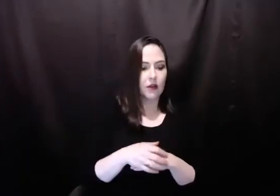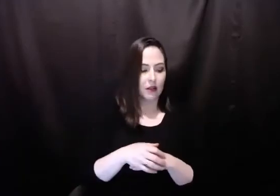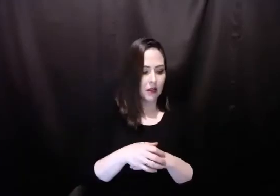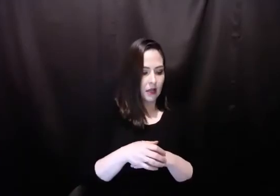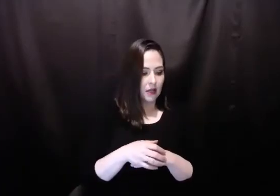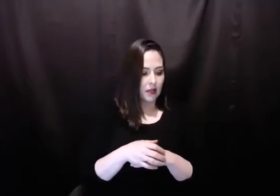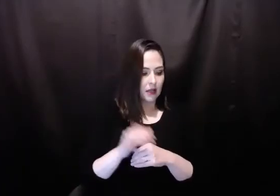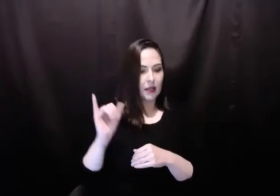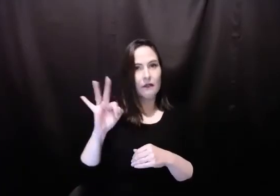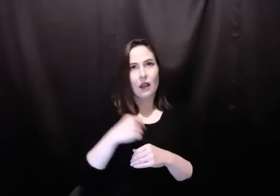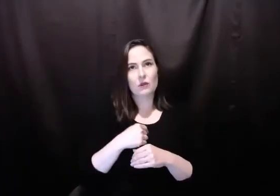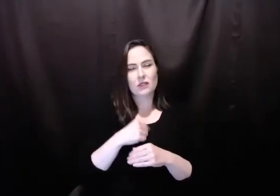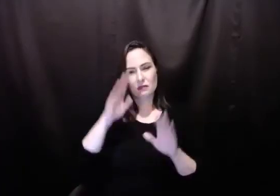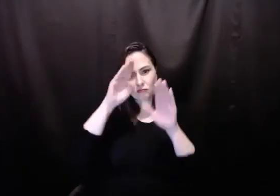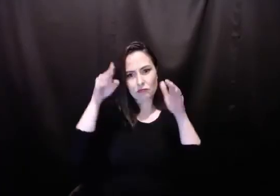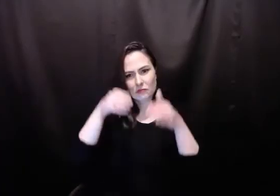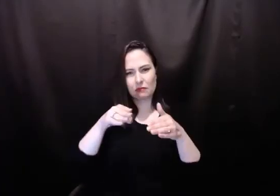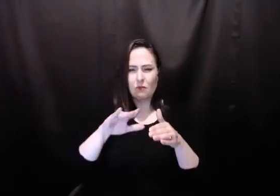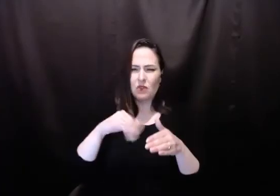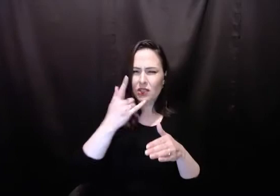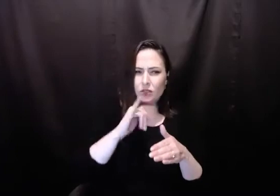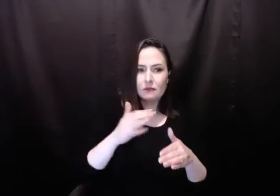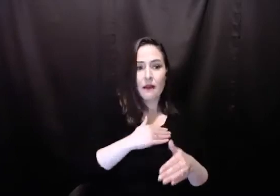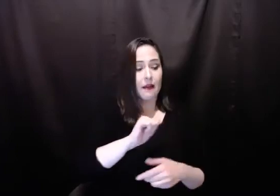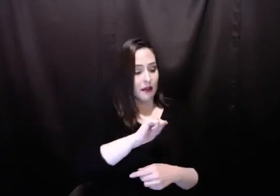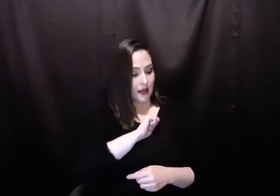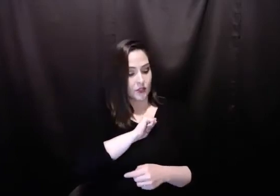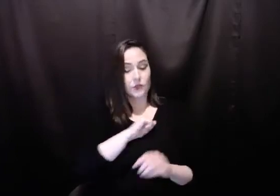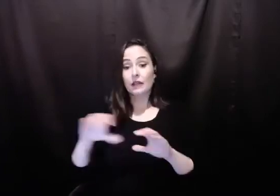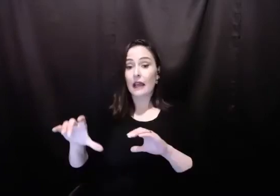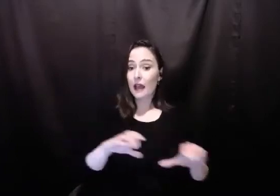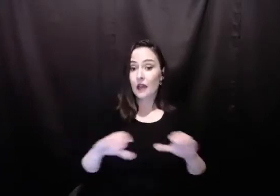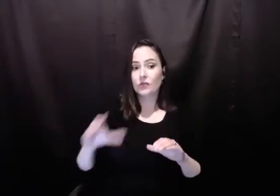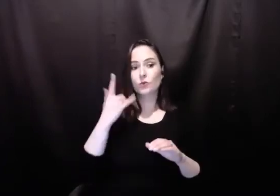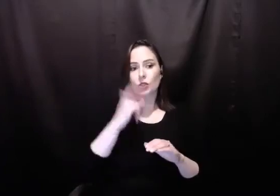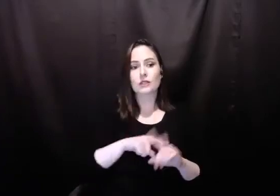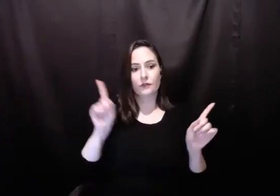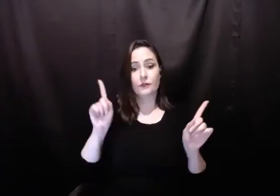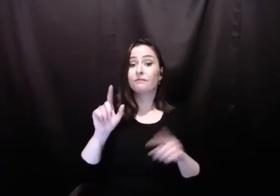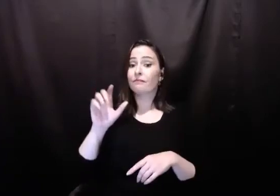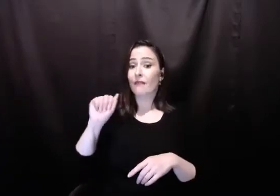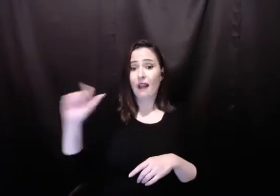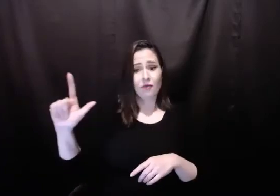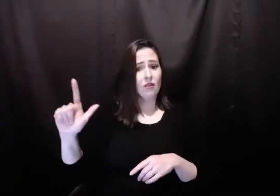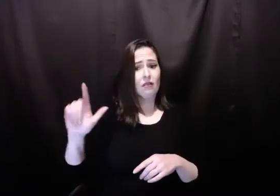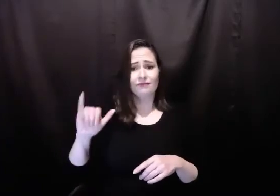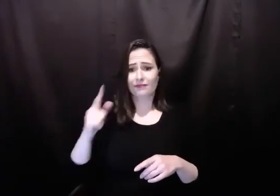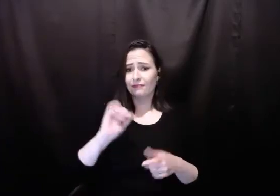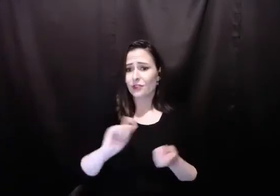that for me completely. I no longer thought, well, how's this going to look? I didn't care how it looked. What I cared about was